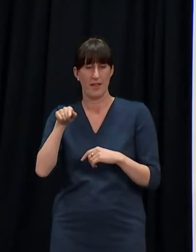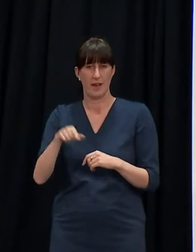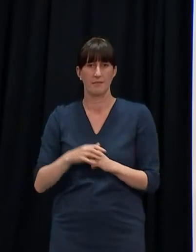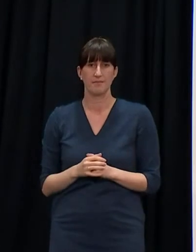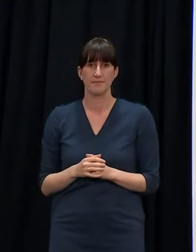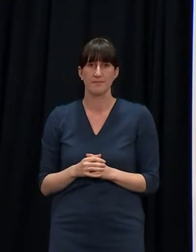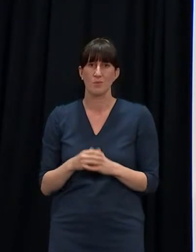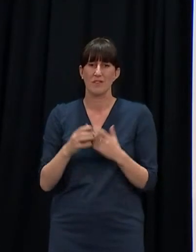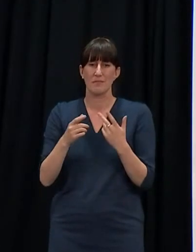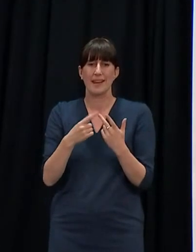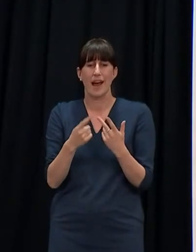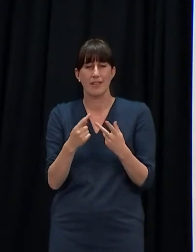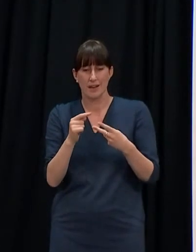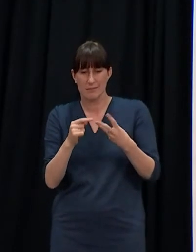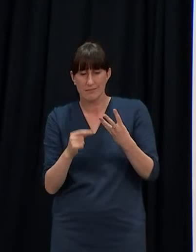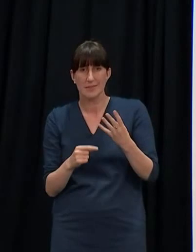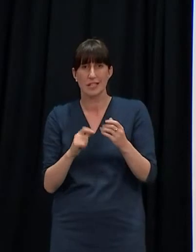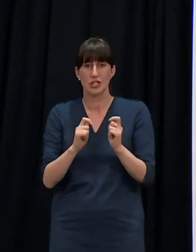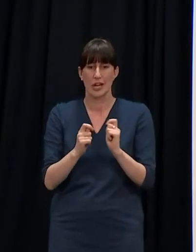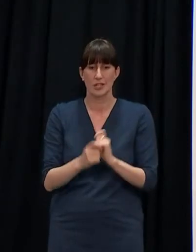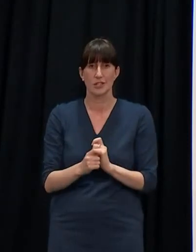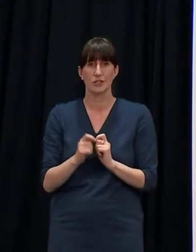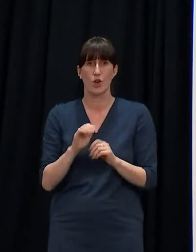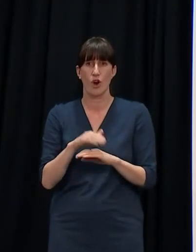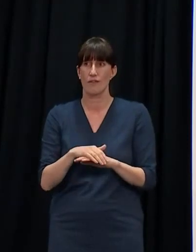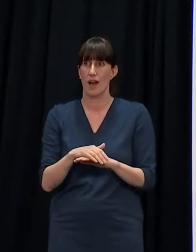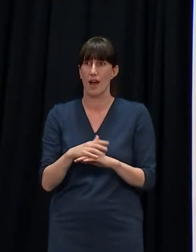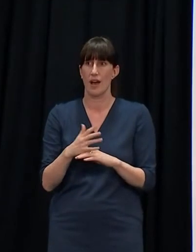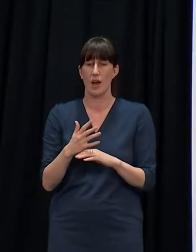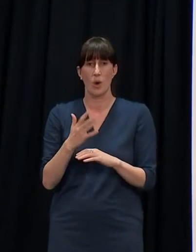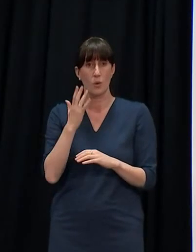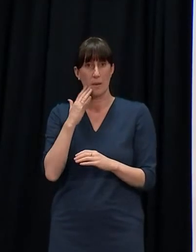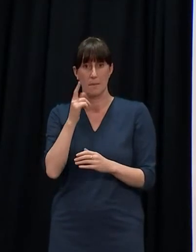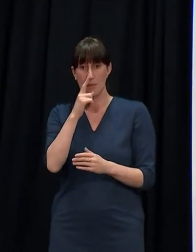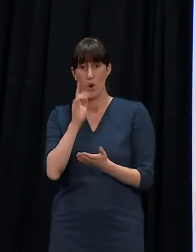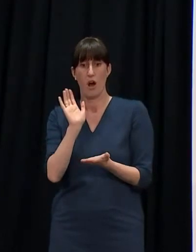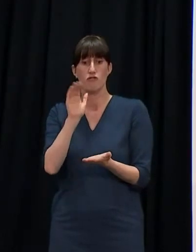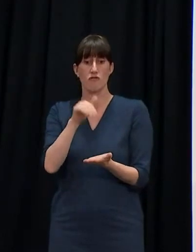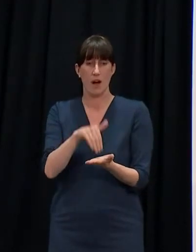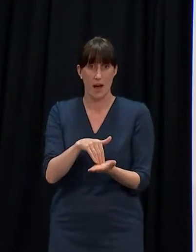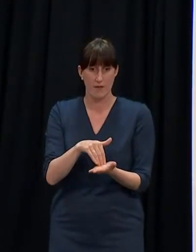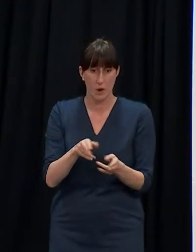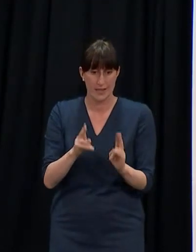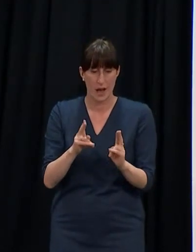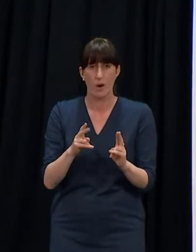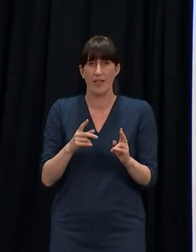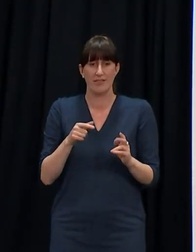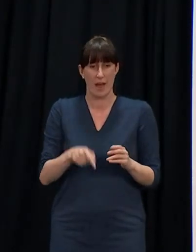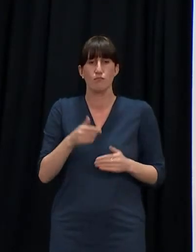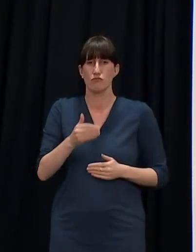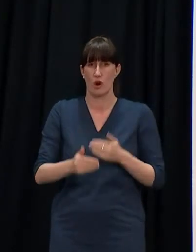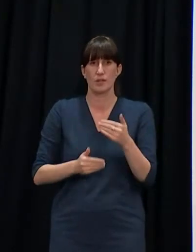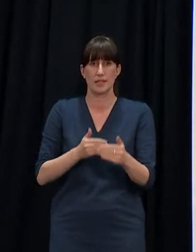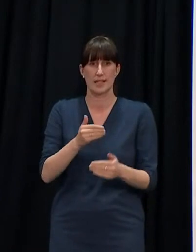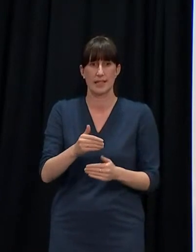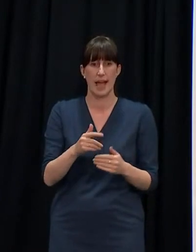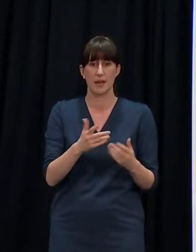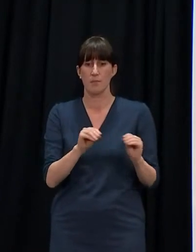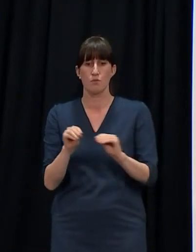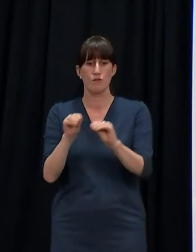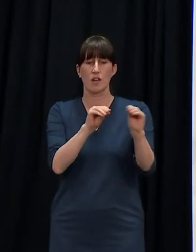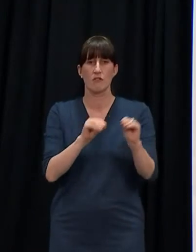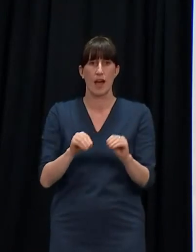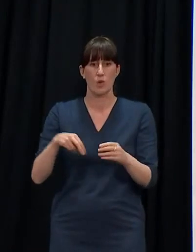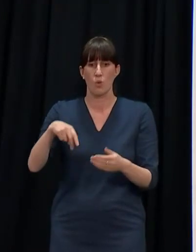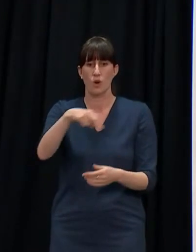further to operating procedures, particularly around how arrivals are processed and how movement within the facility is managed. So the